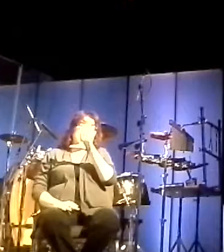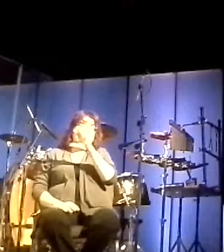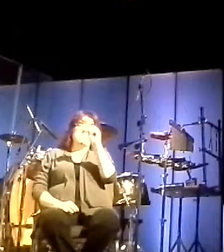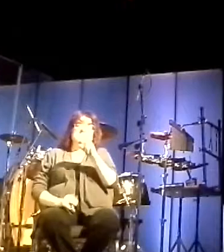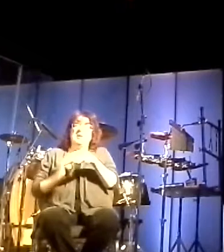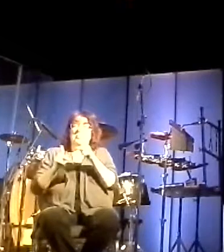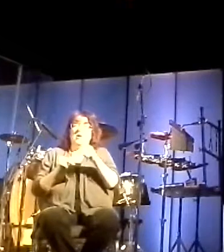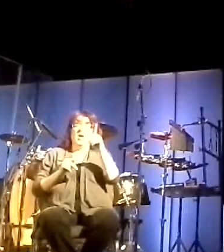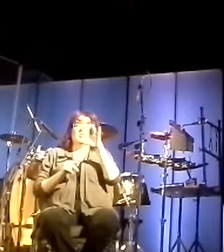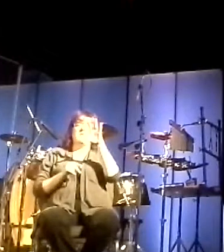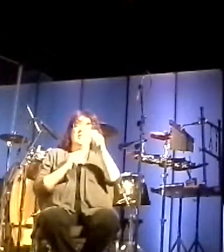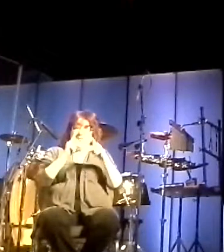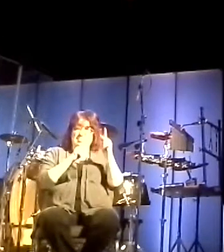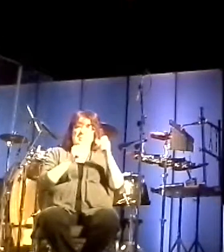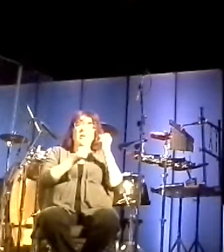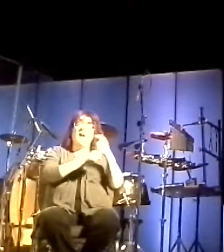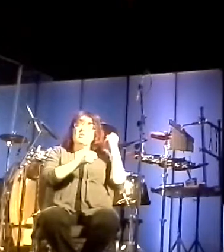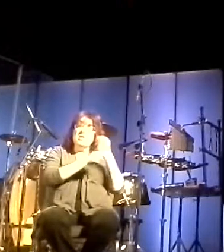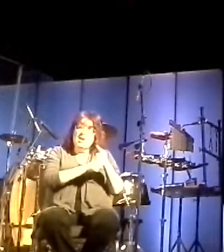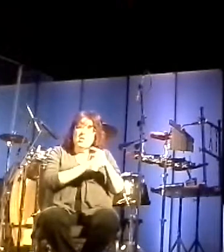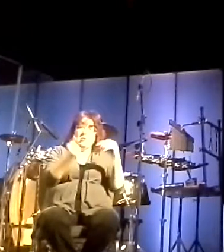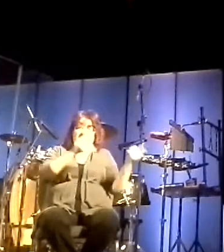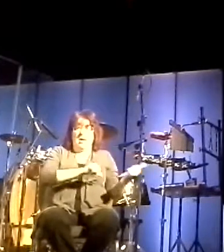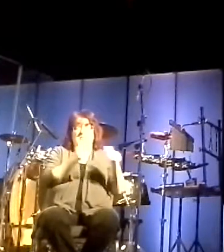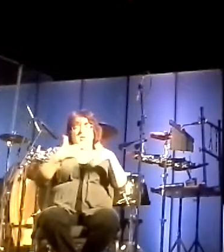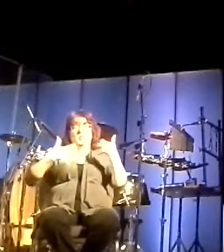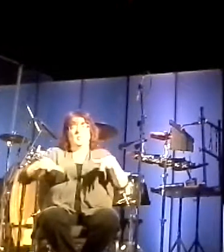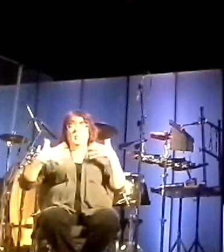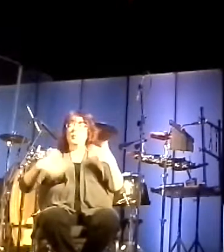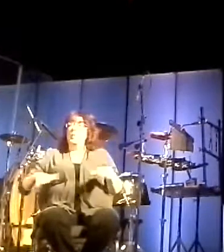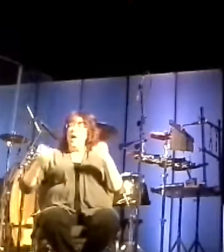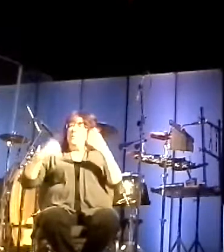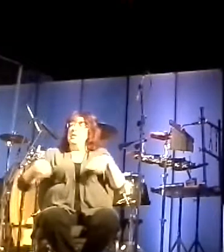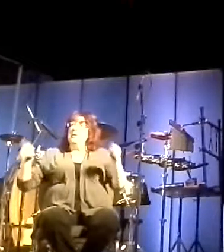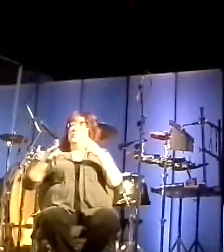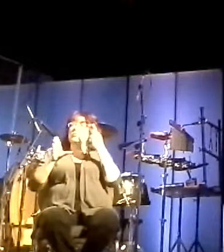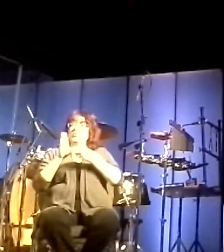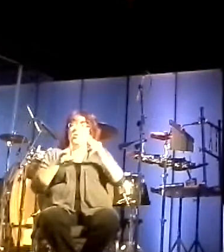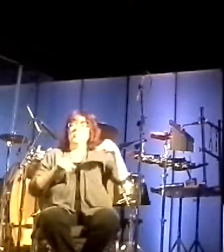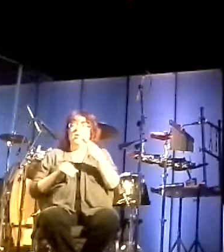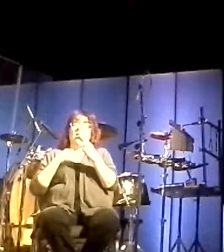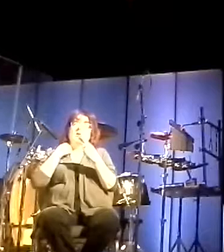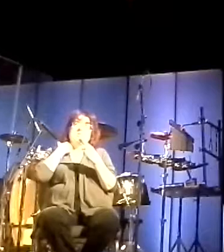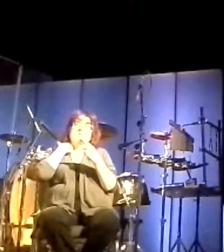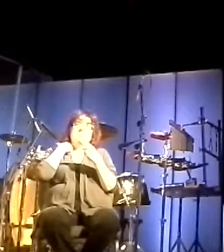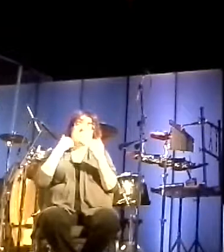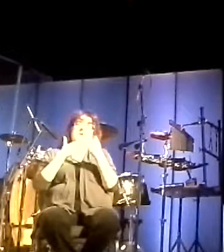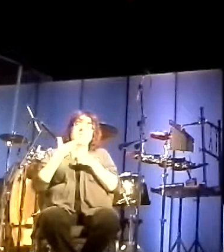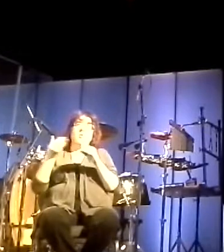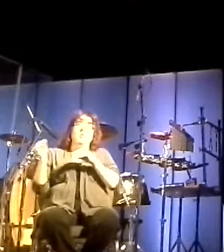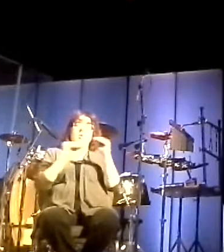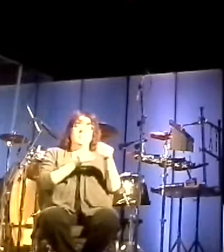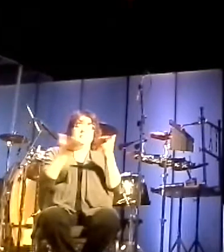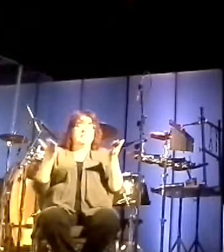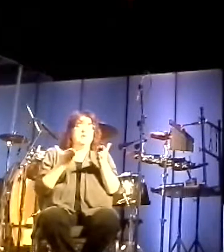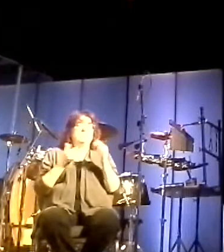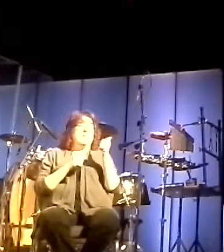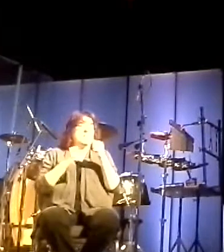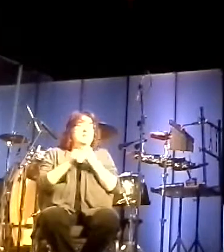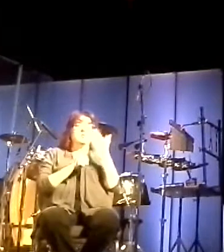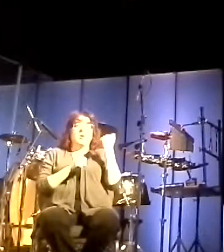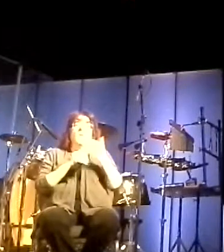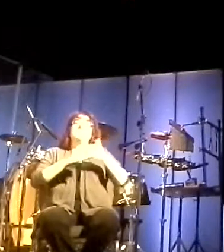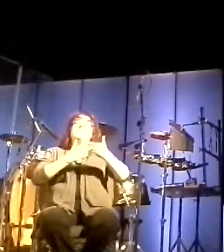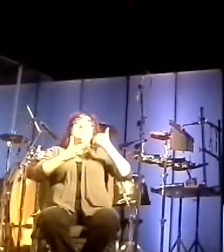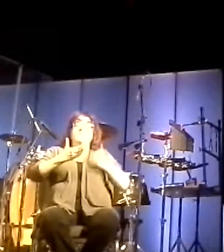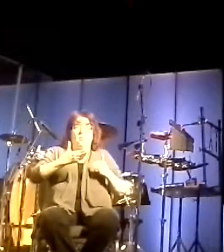people. 150 people a year baptized. How many of you joined Pure Heart before we moved to this campus? So over 10 years ago,